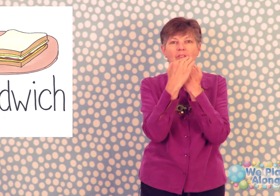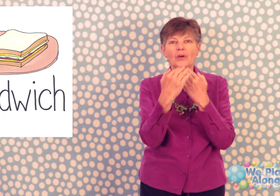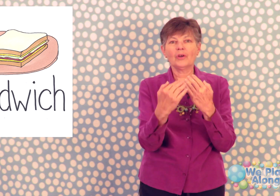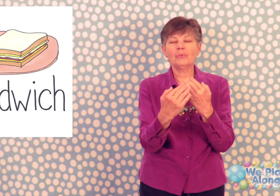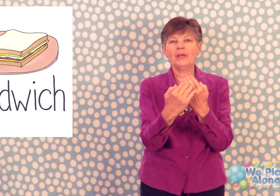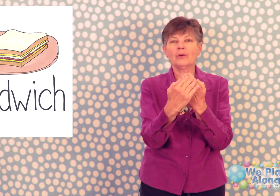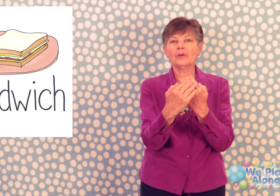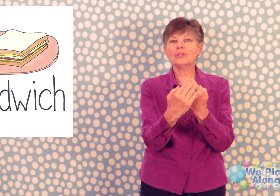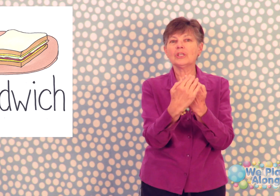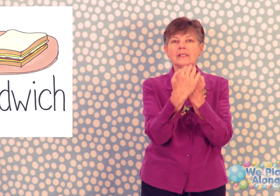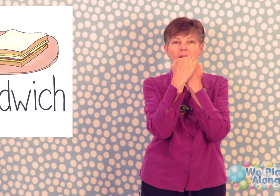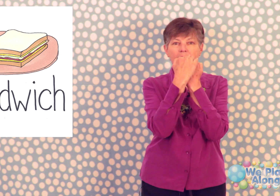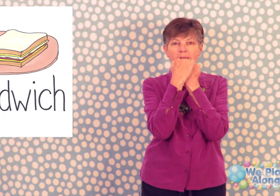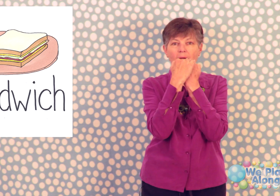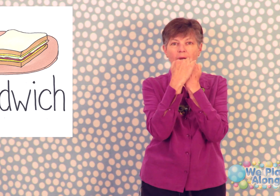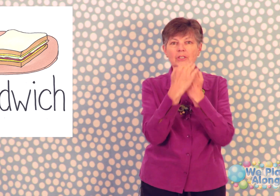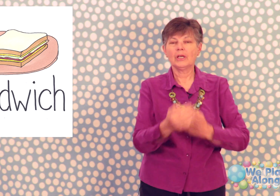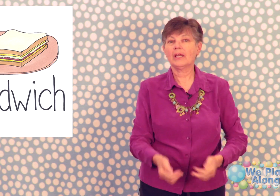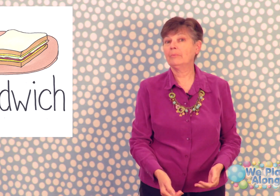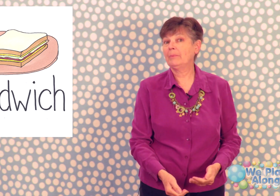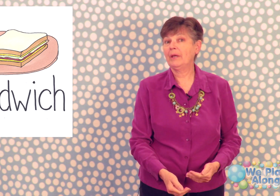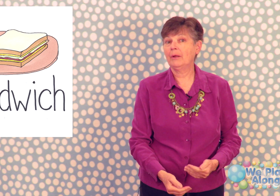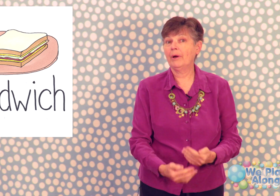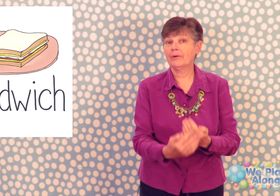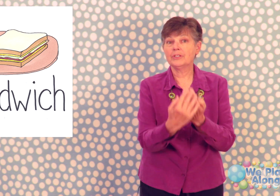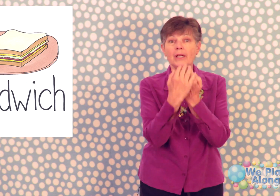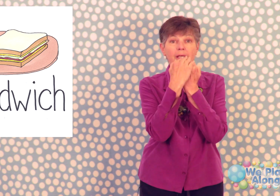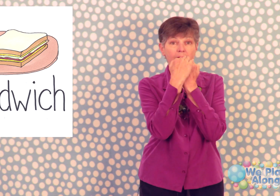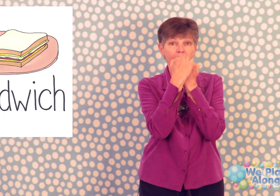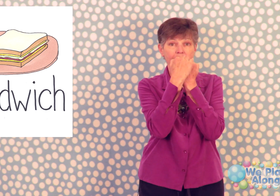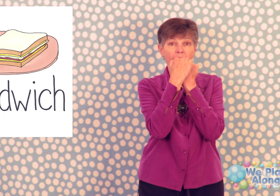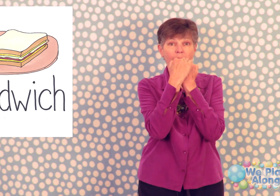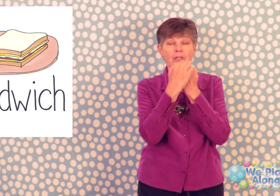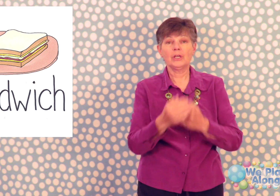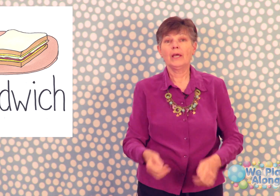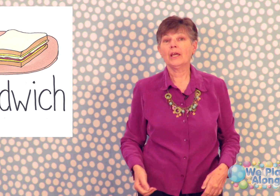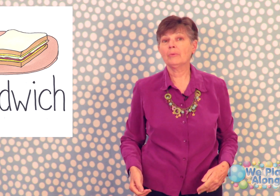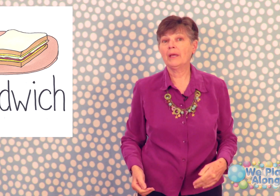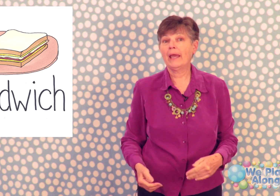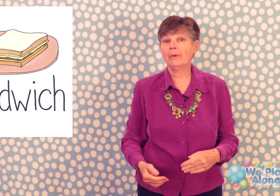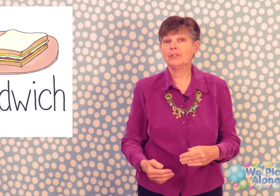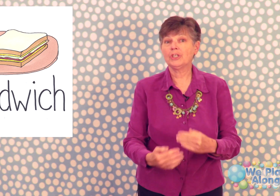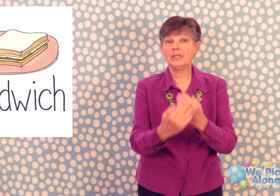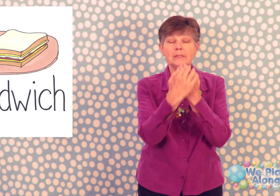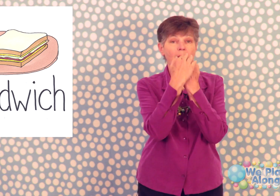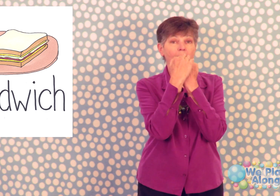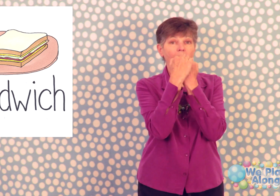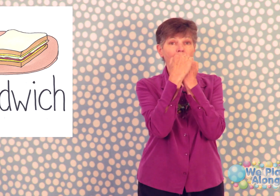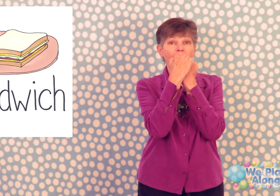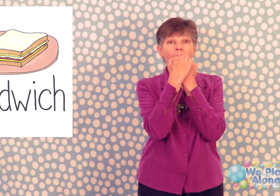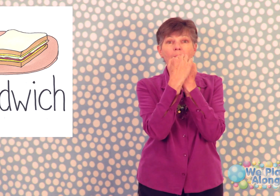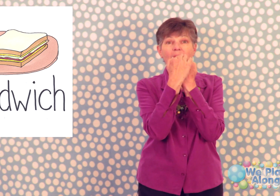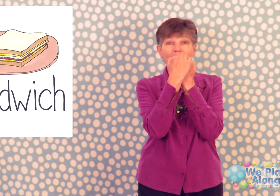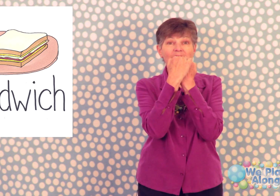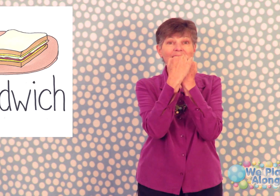So it could be a grilled cheese sandwich, it could be peanut butter and jelly sandwich, it could be ham and cheese, but it's the